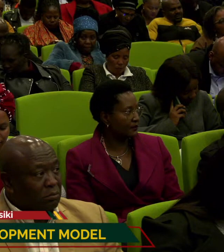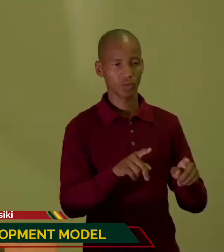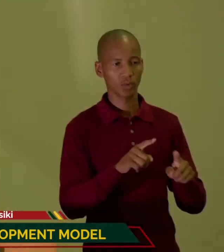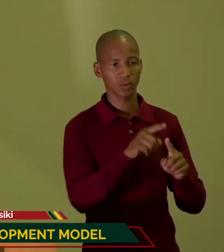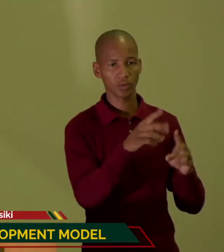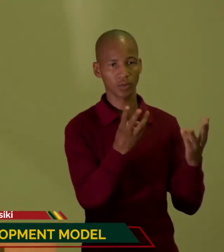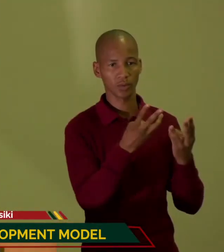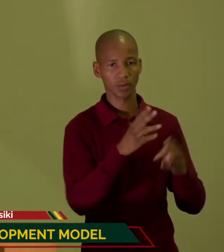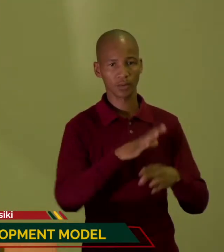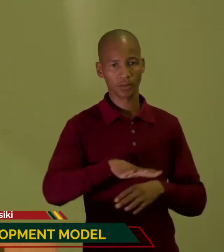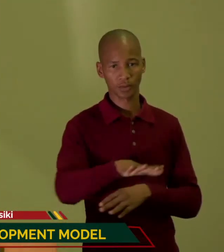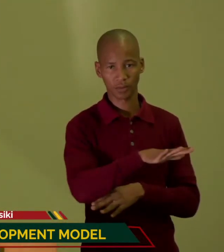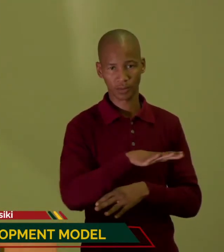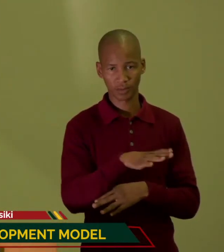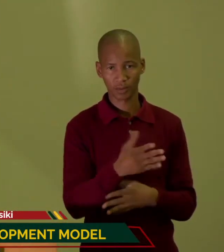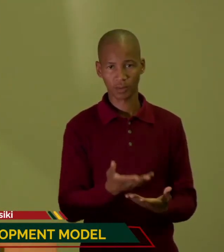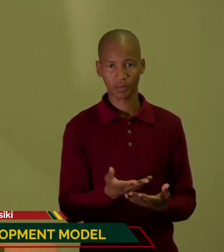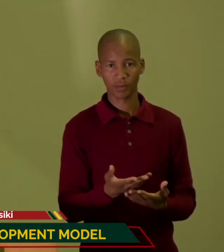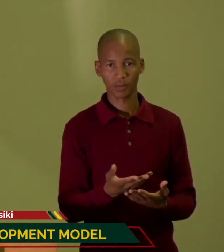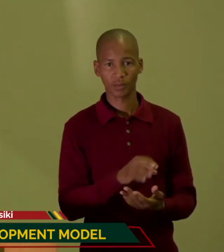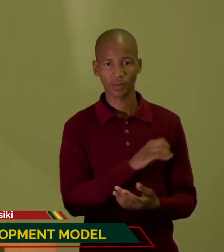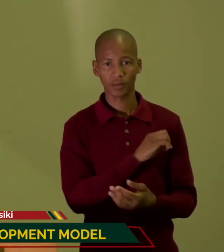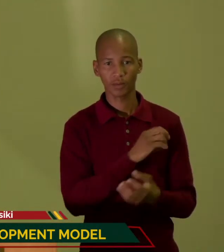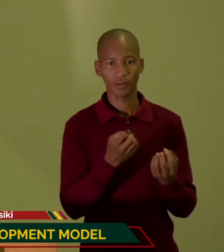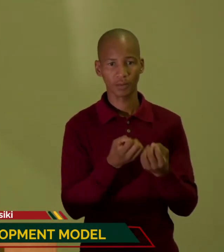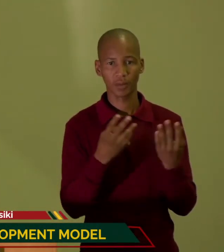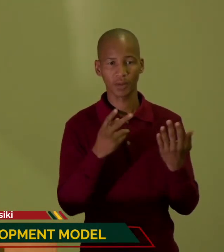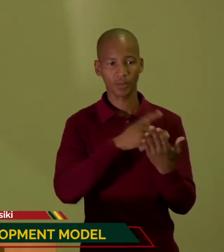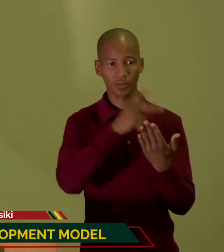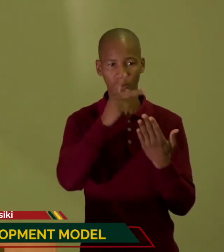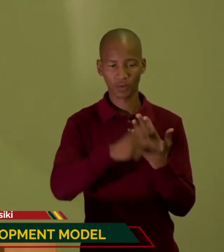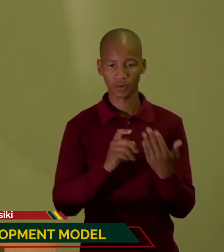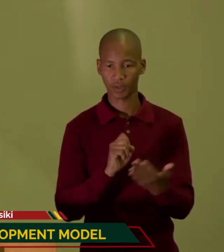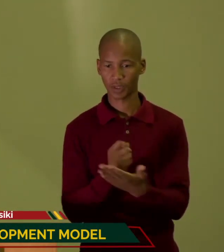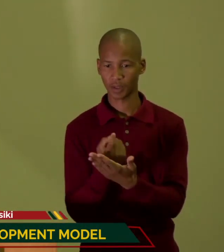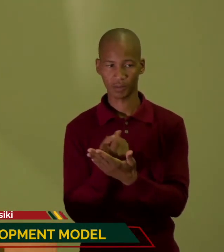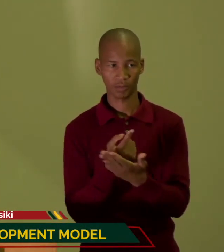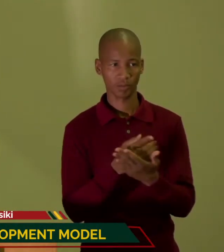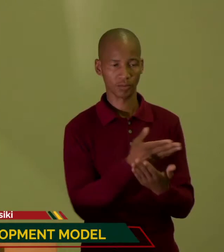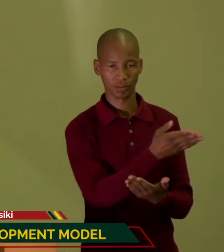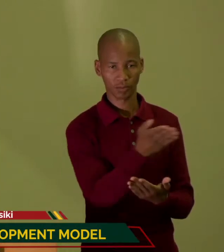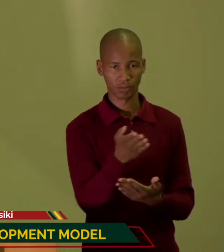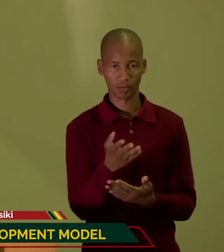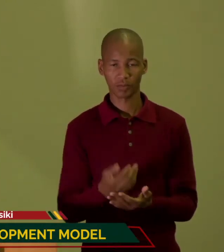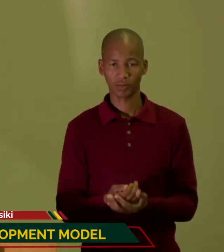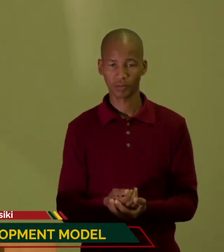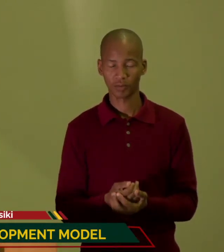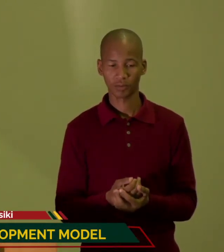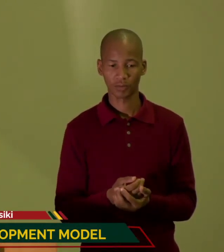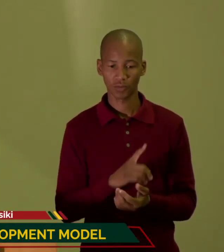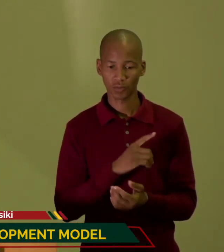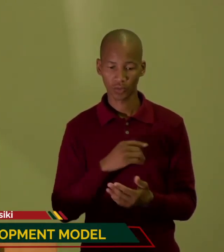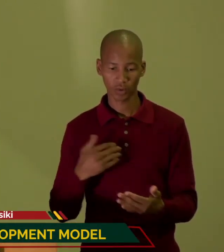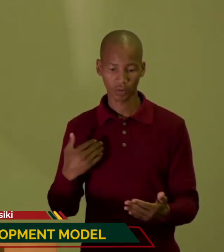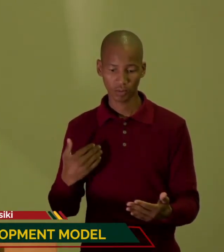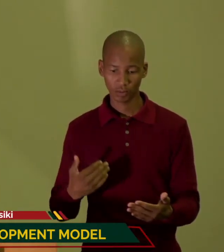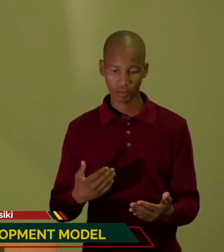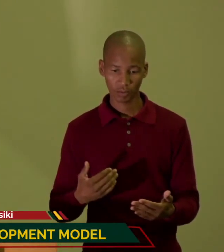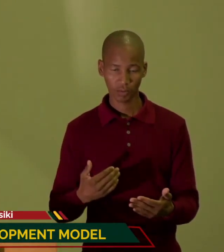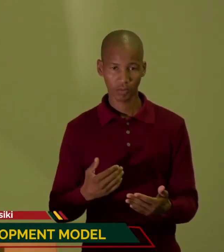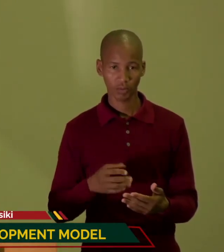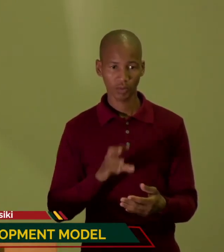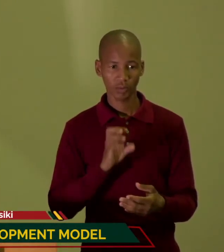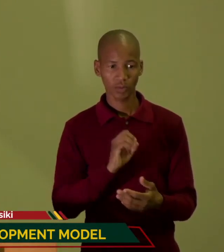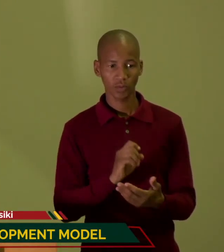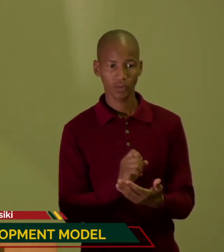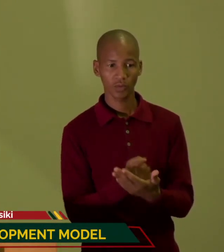it's got many projects that are happening here. Recently, we have been introducing the